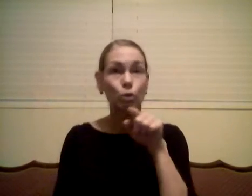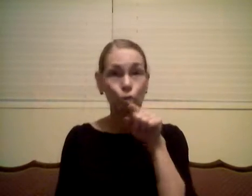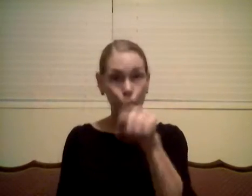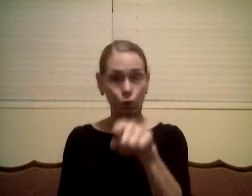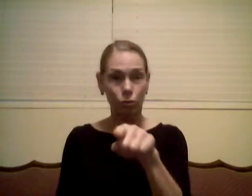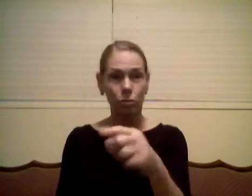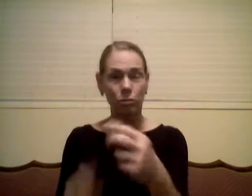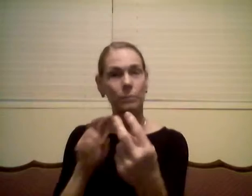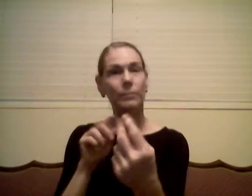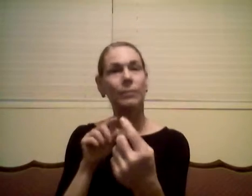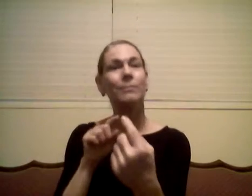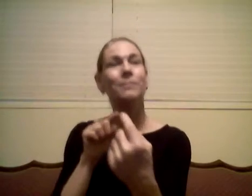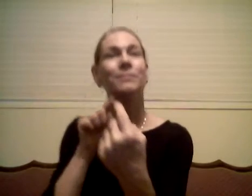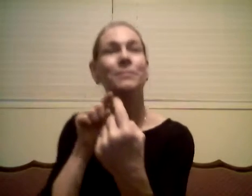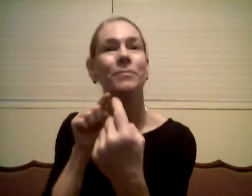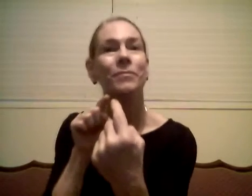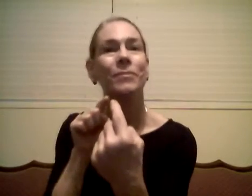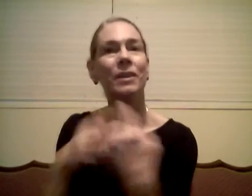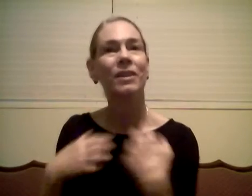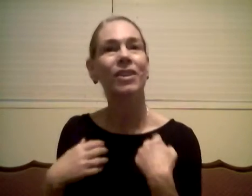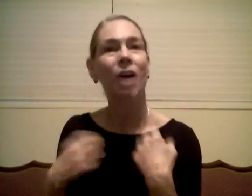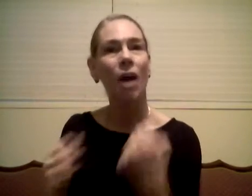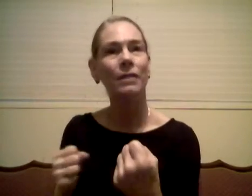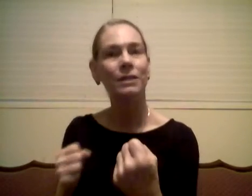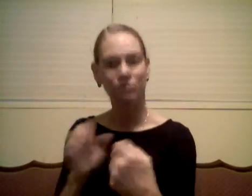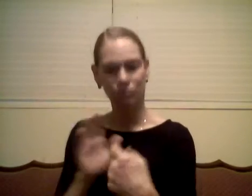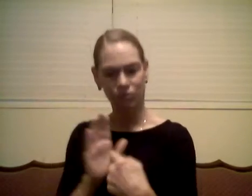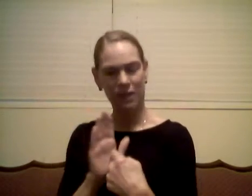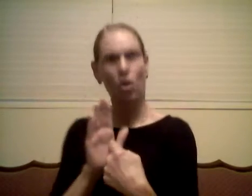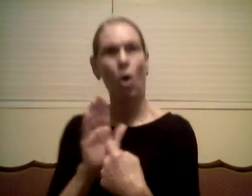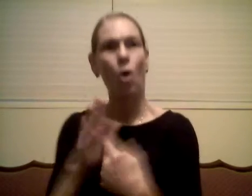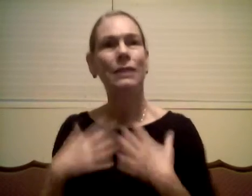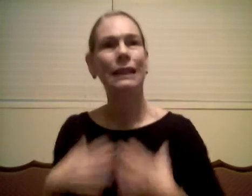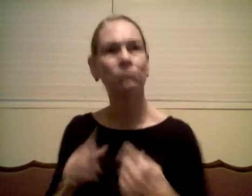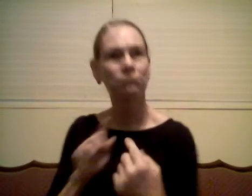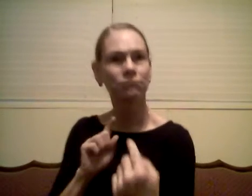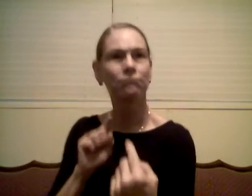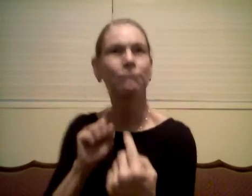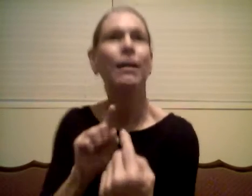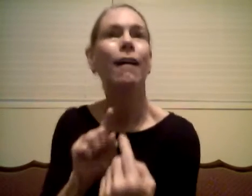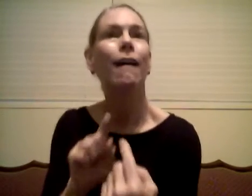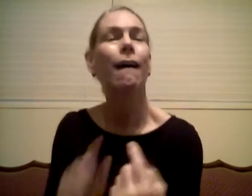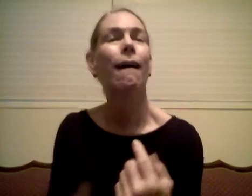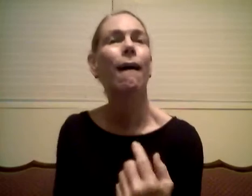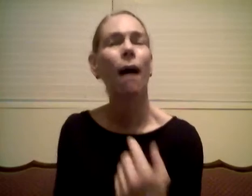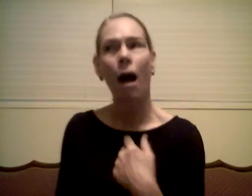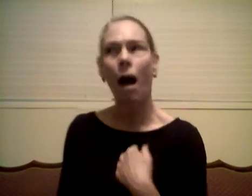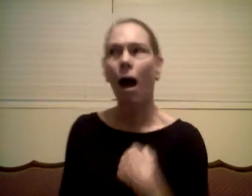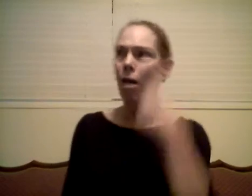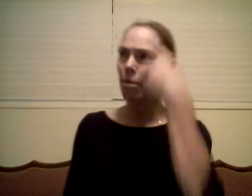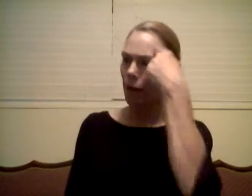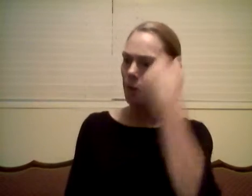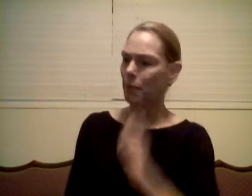about yourself in a confident manner, I'm thinking, okay, this person's here for real. Someone's come out to play. Let's do